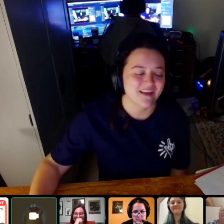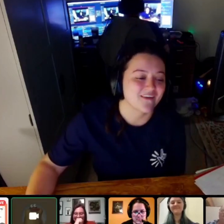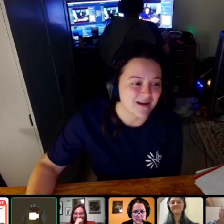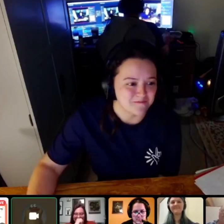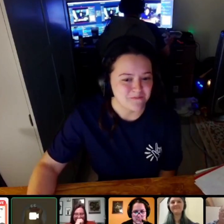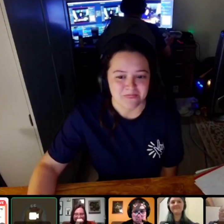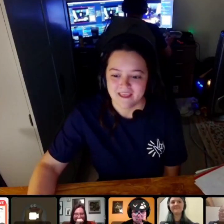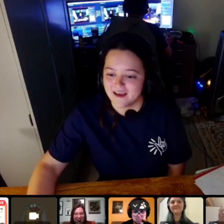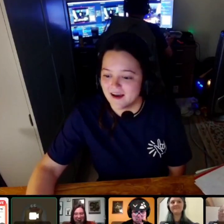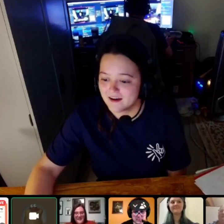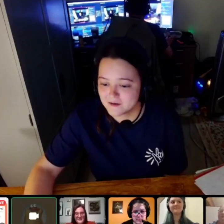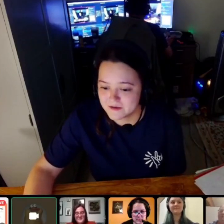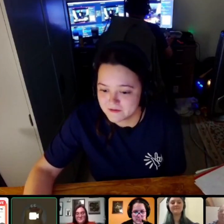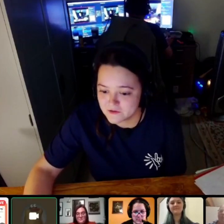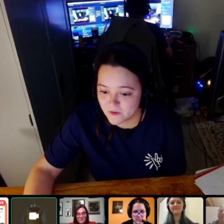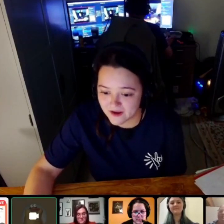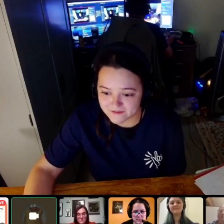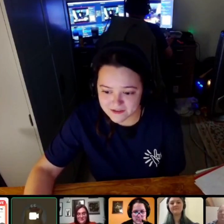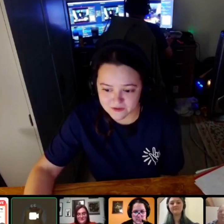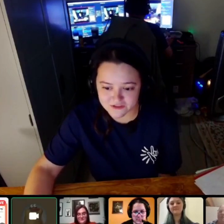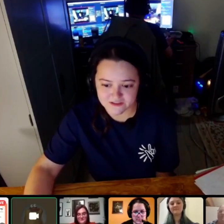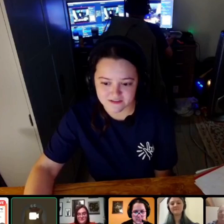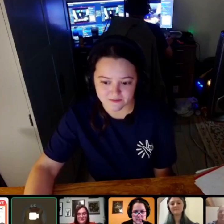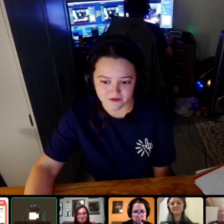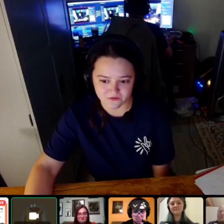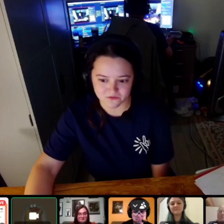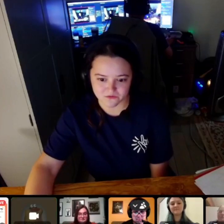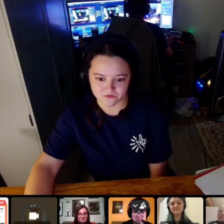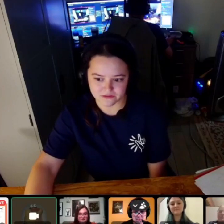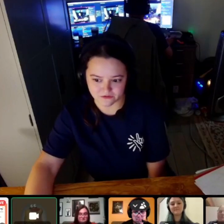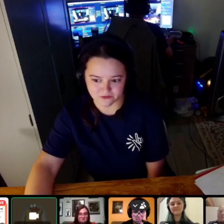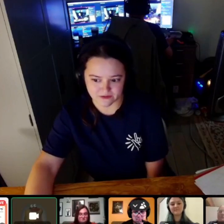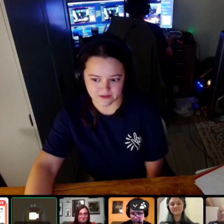okay. Do I have any questions about fingerspelling?